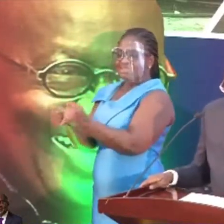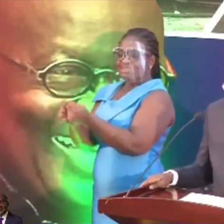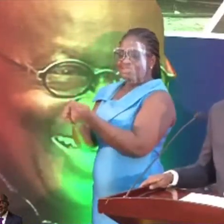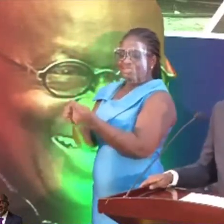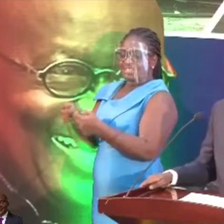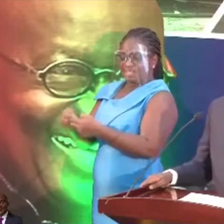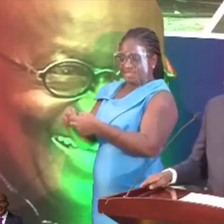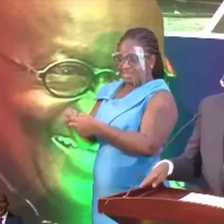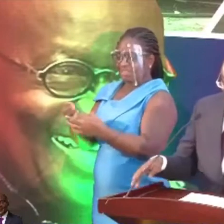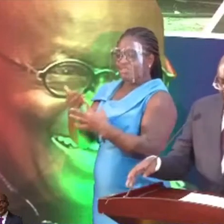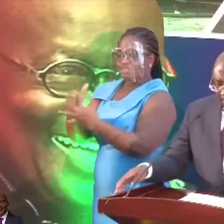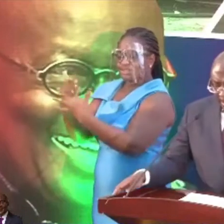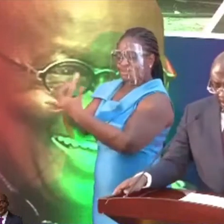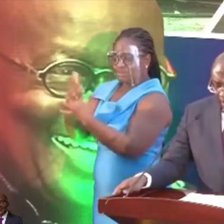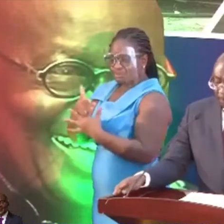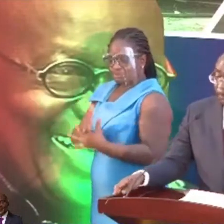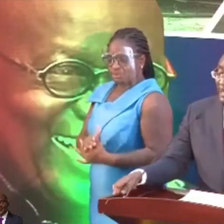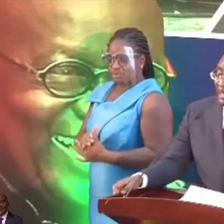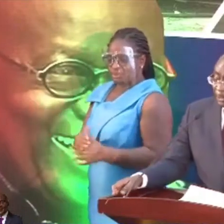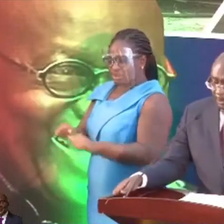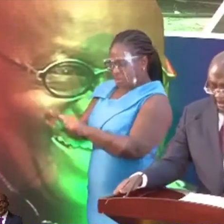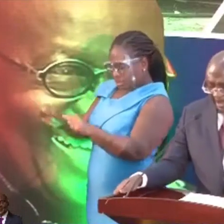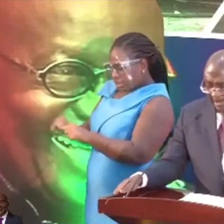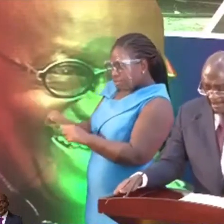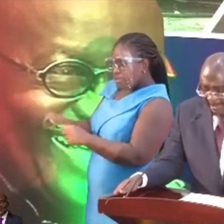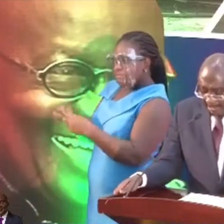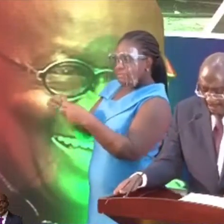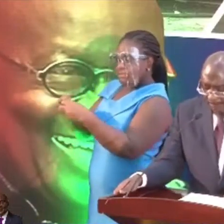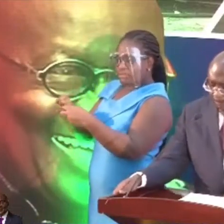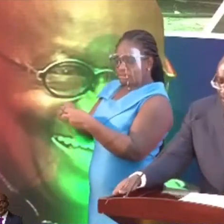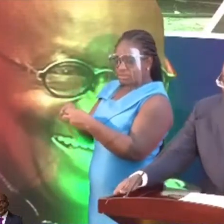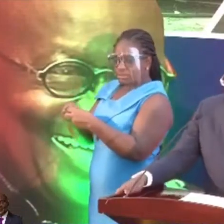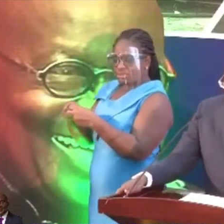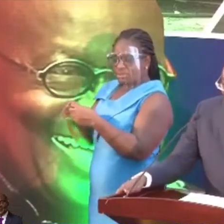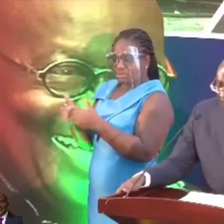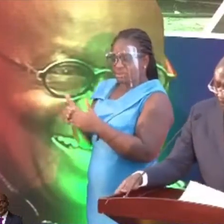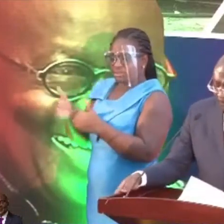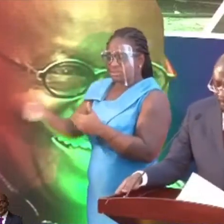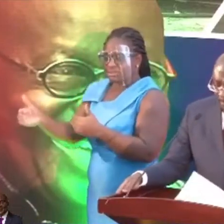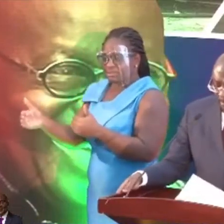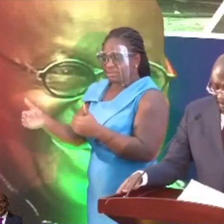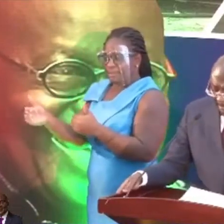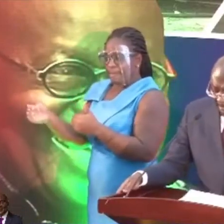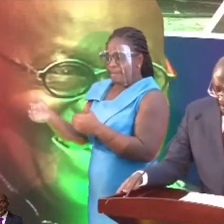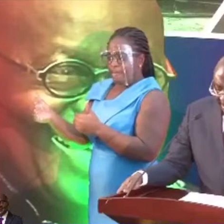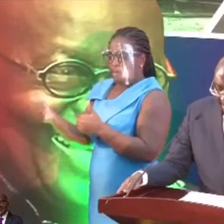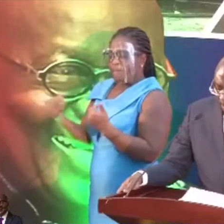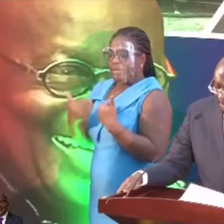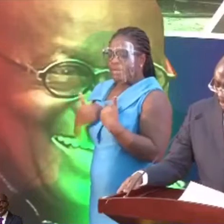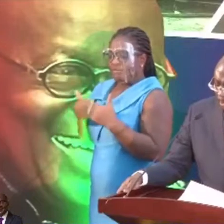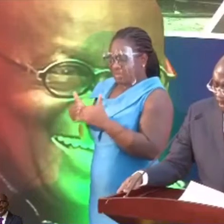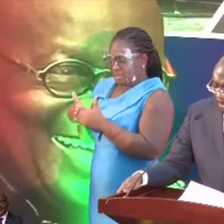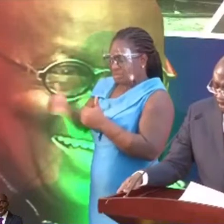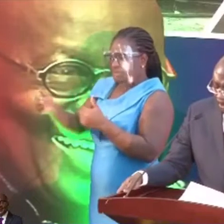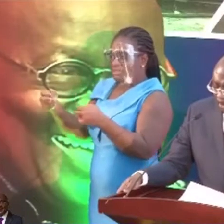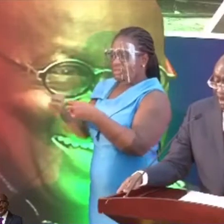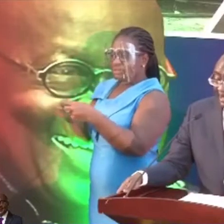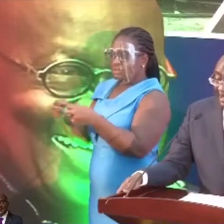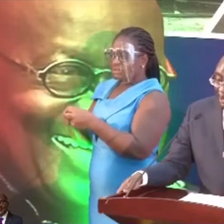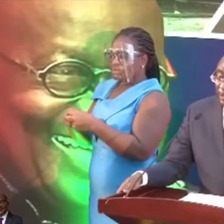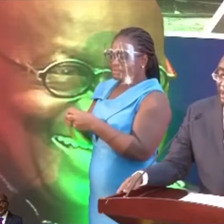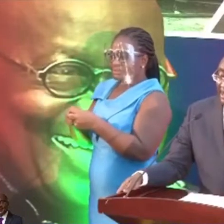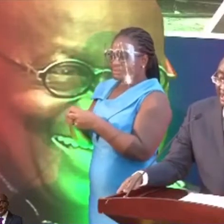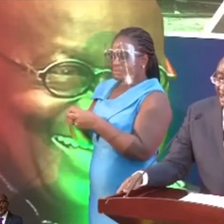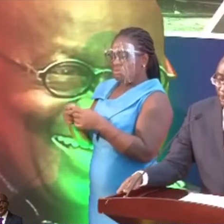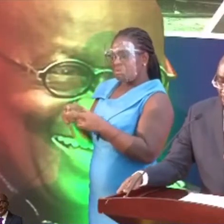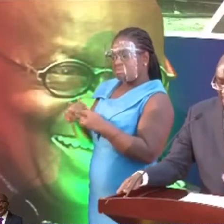distribution. In the area of electricity extension, we have extended electricity to a total, we are trying